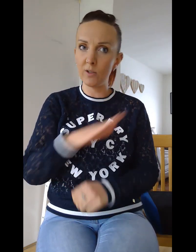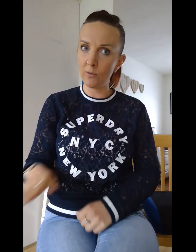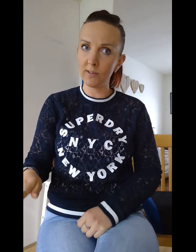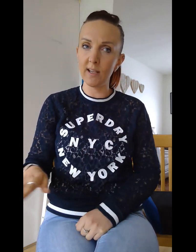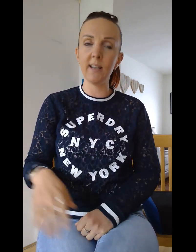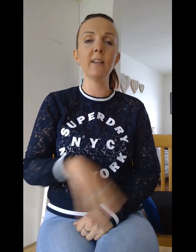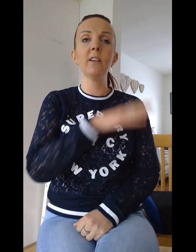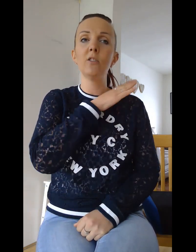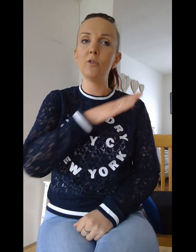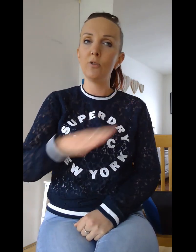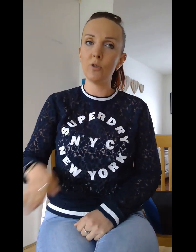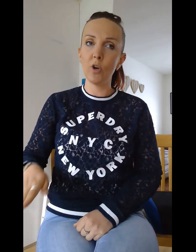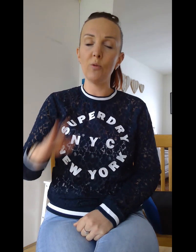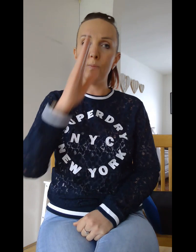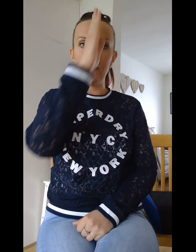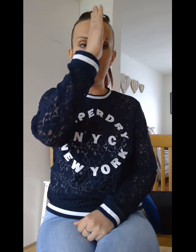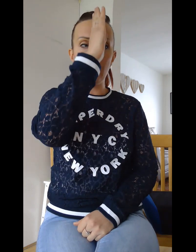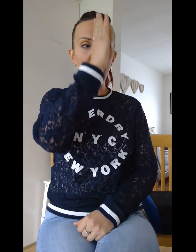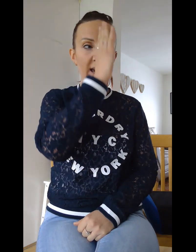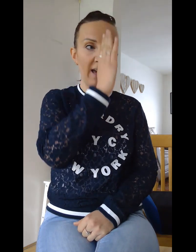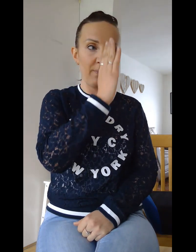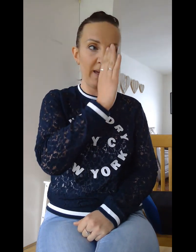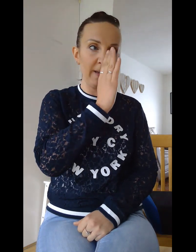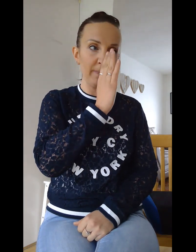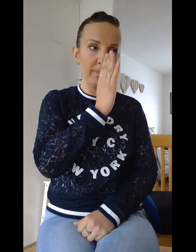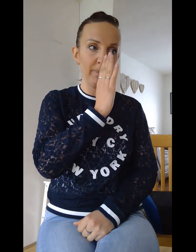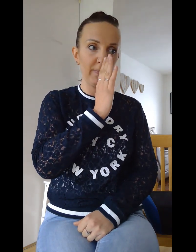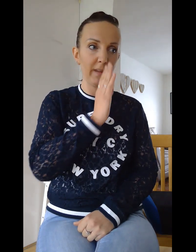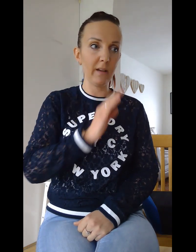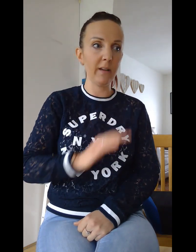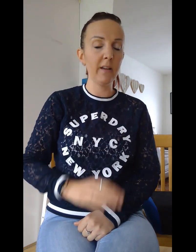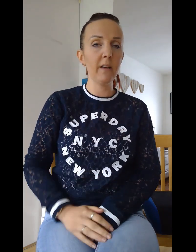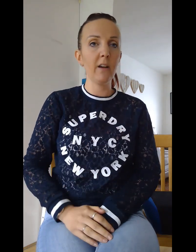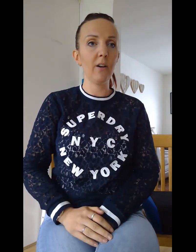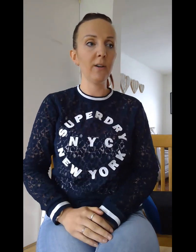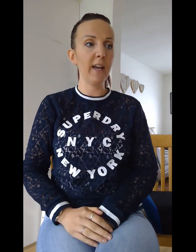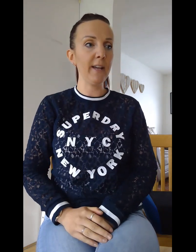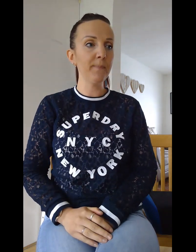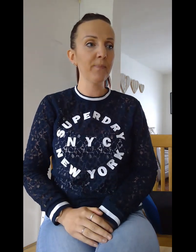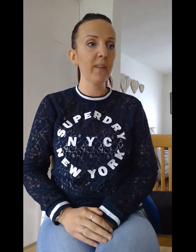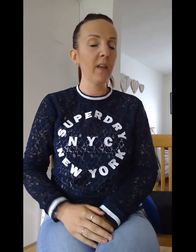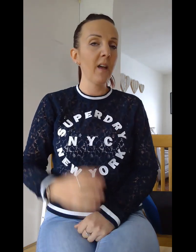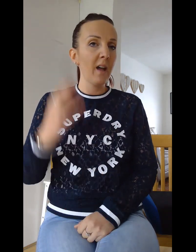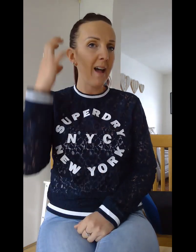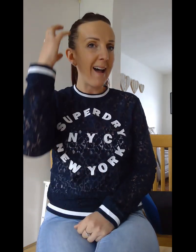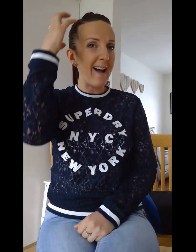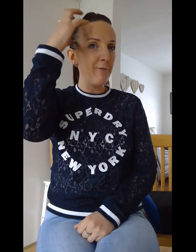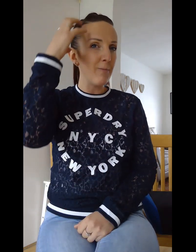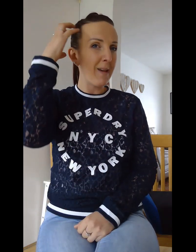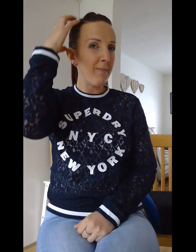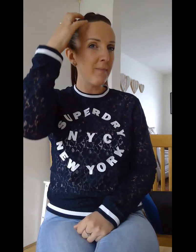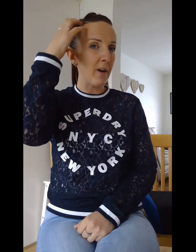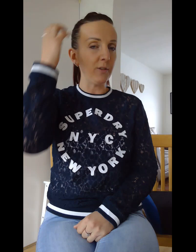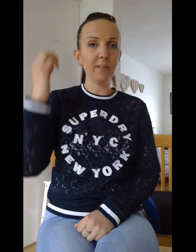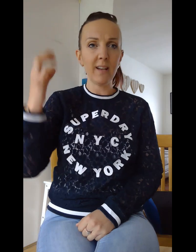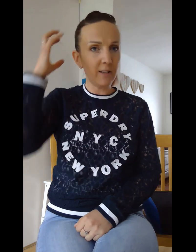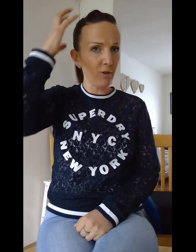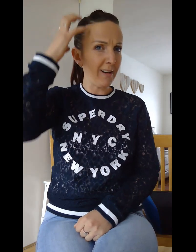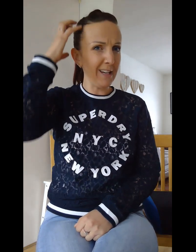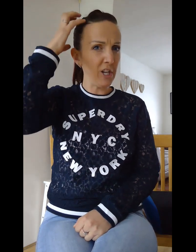don't sign. Don't be unhappy. Okay. I remember. So it's like you're trying to itch your